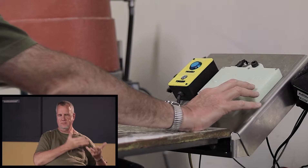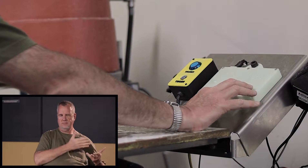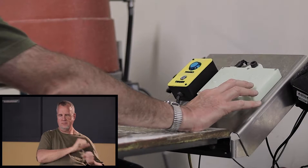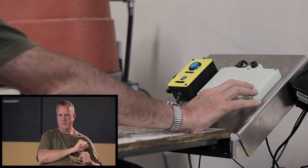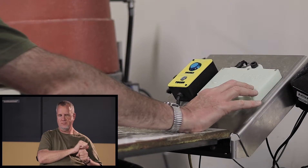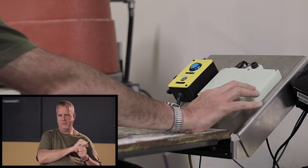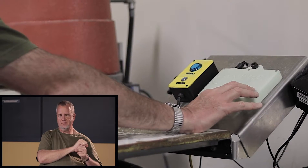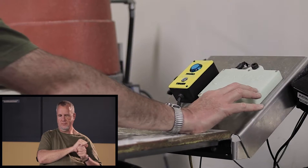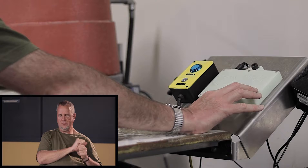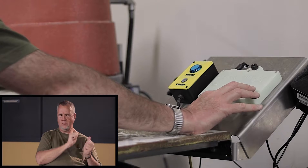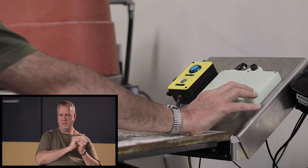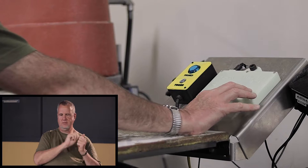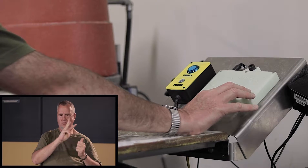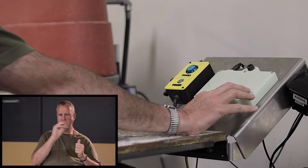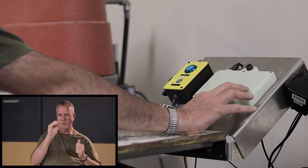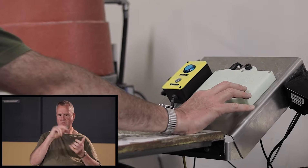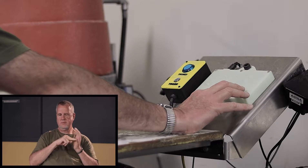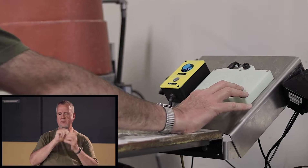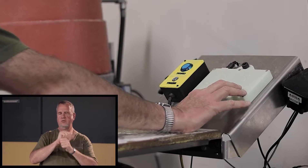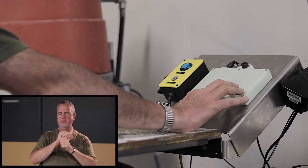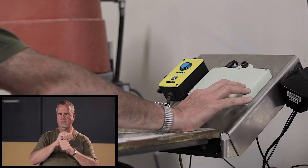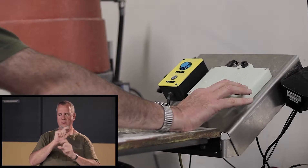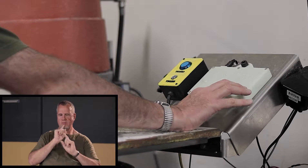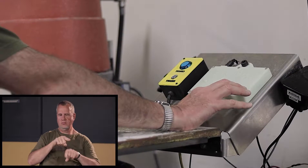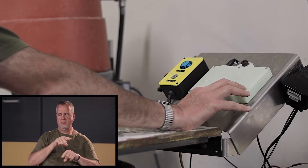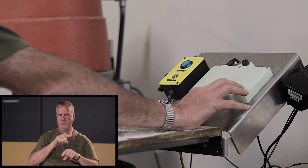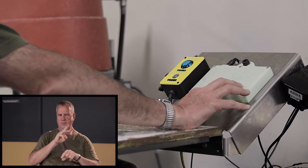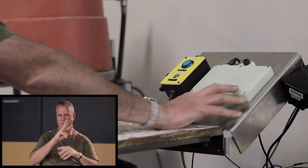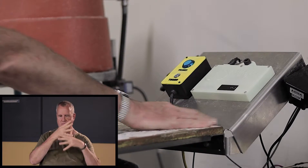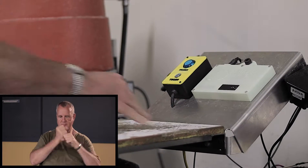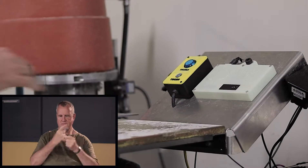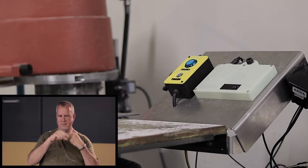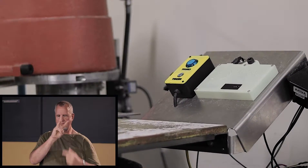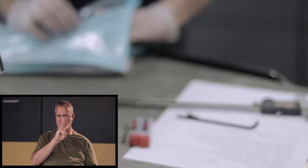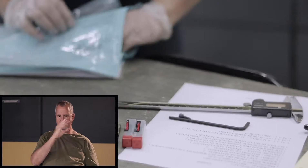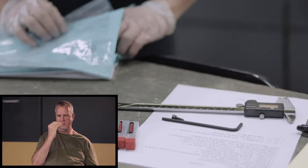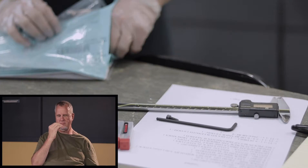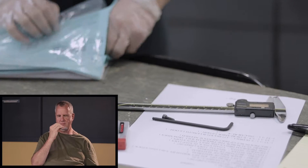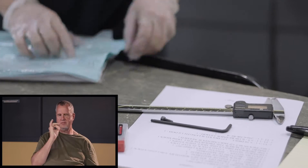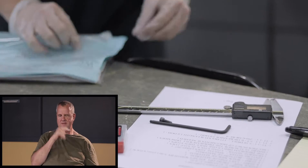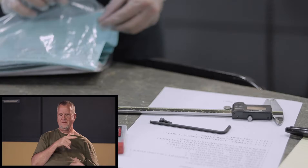We have contracts with Boeing, and I'll receive a WO, which is a work order.